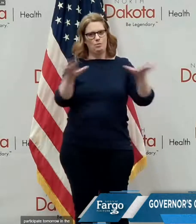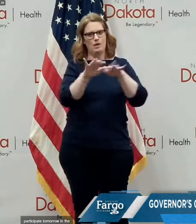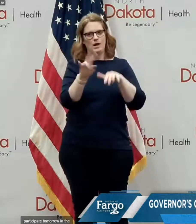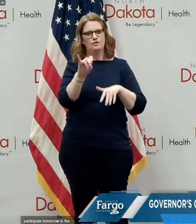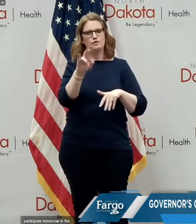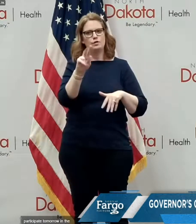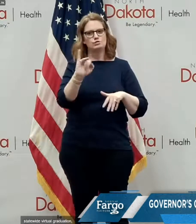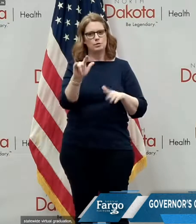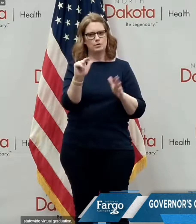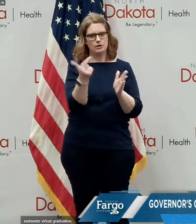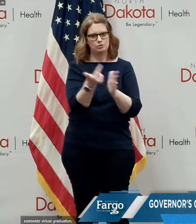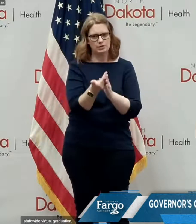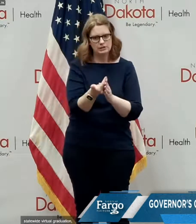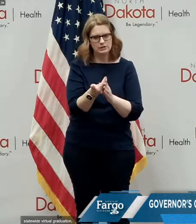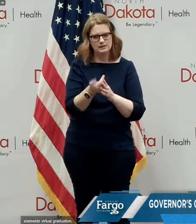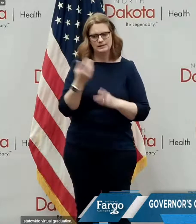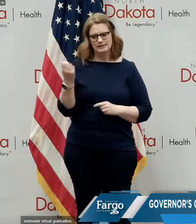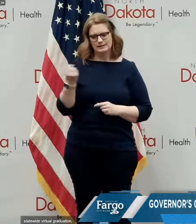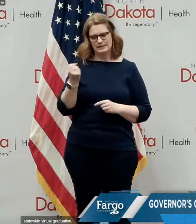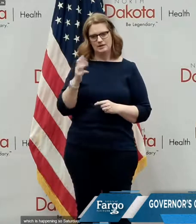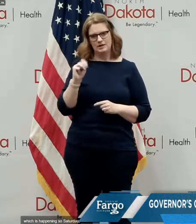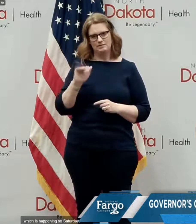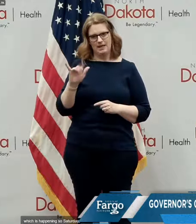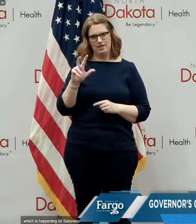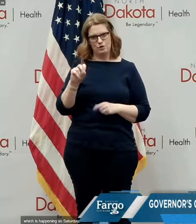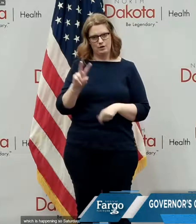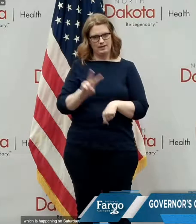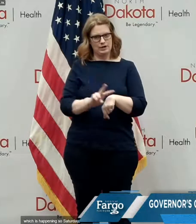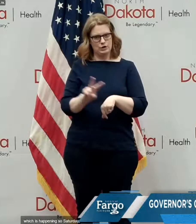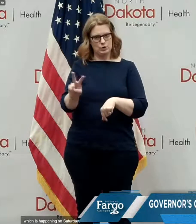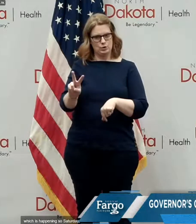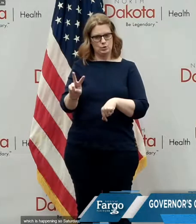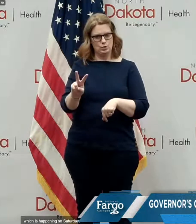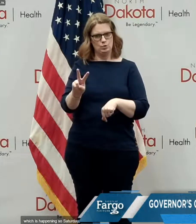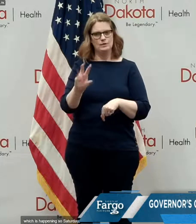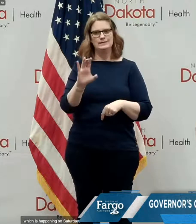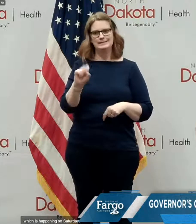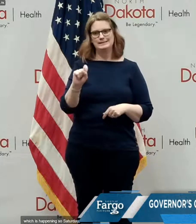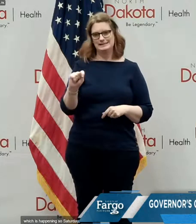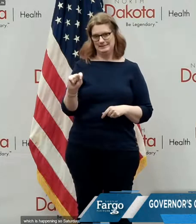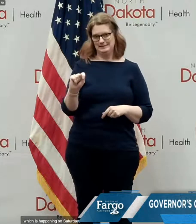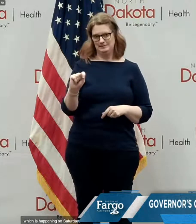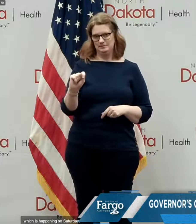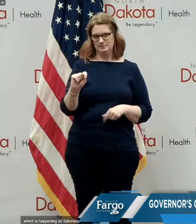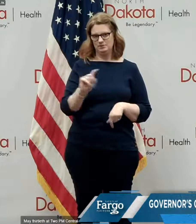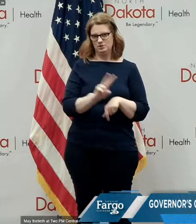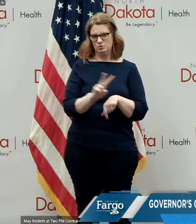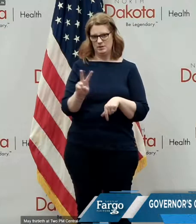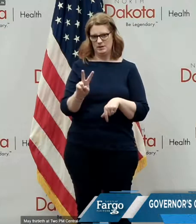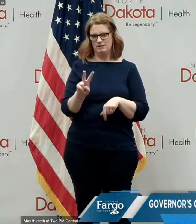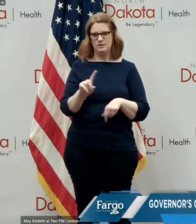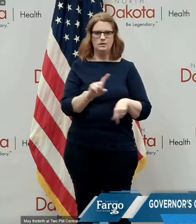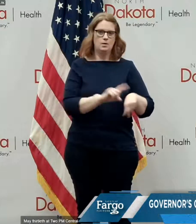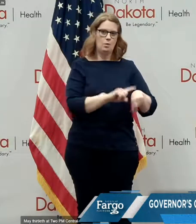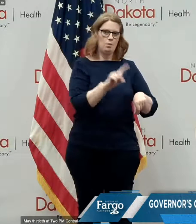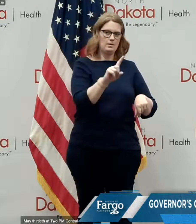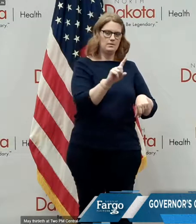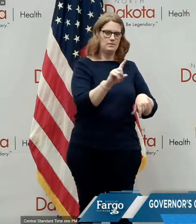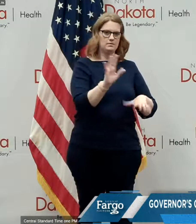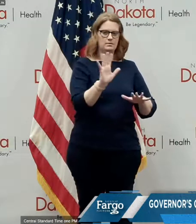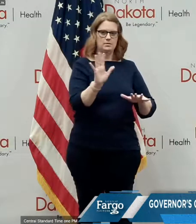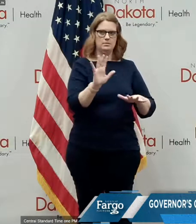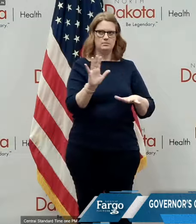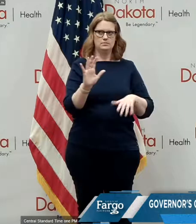is happening. So Saturday, May 30th at 2 p.m. Central Standard Time, 1 p.m. that'd